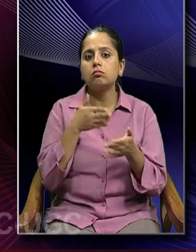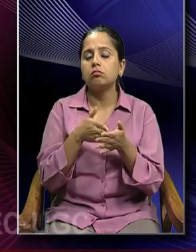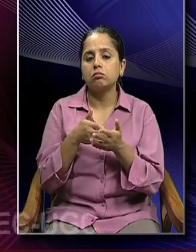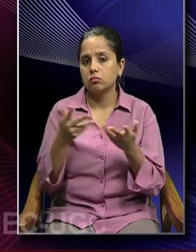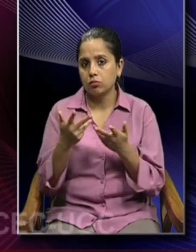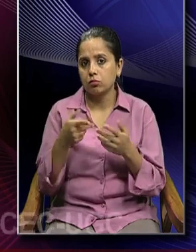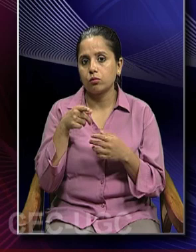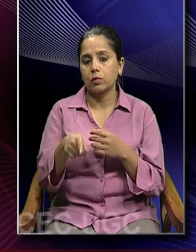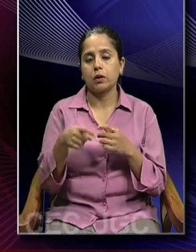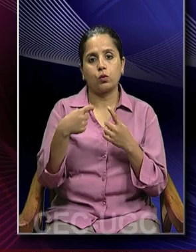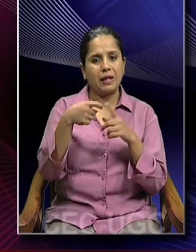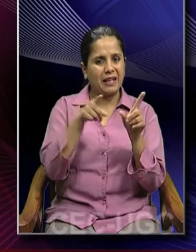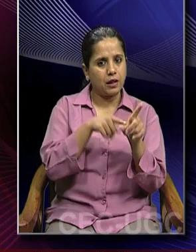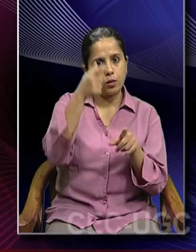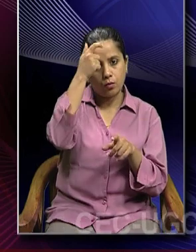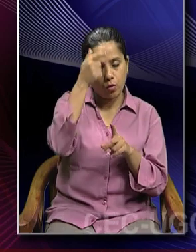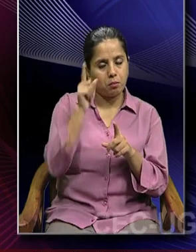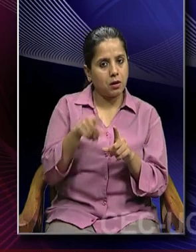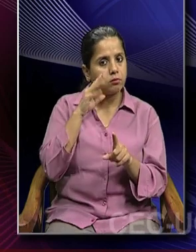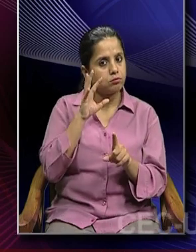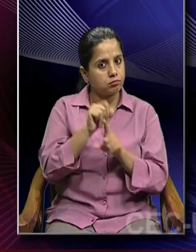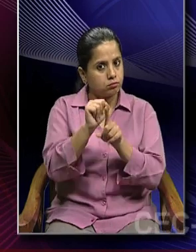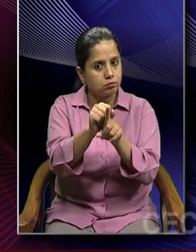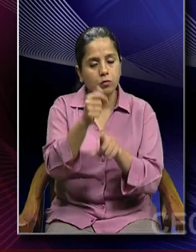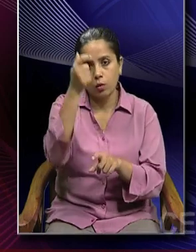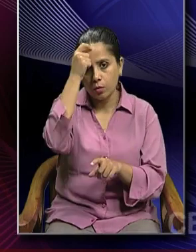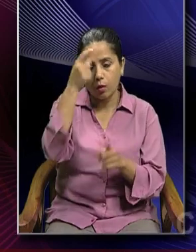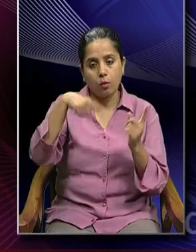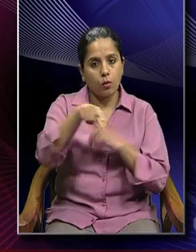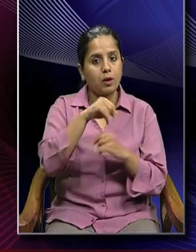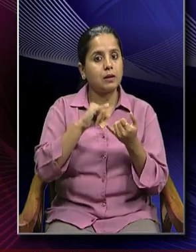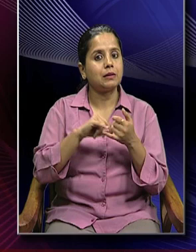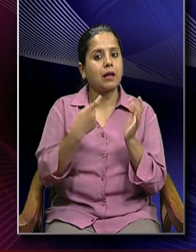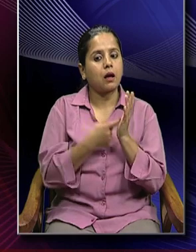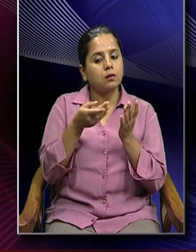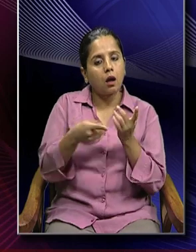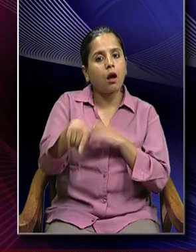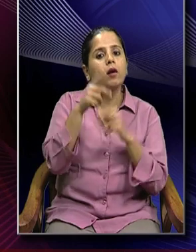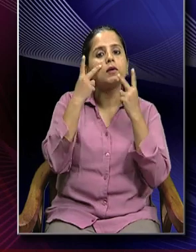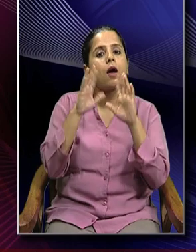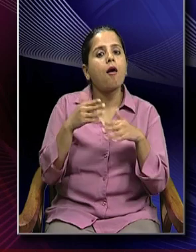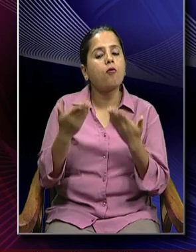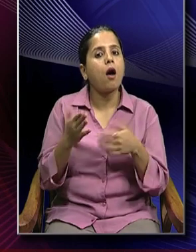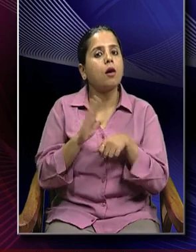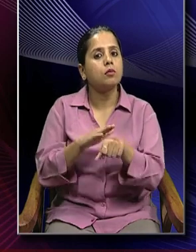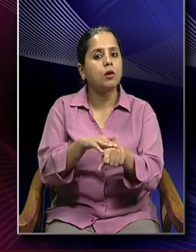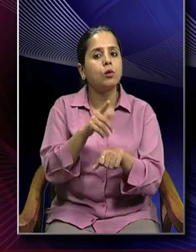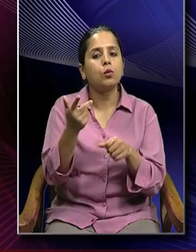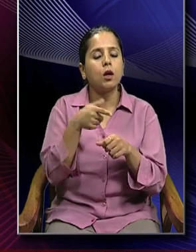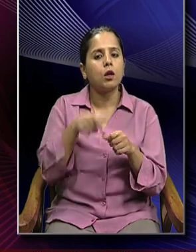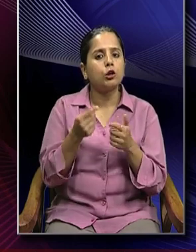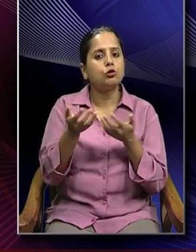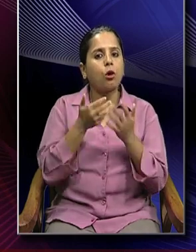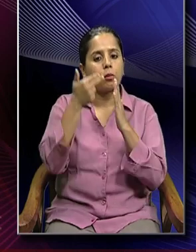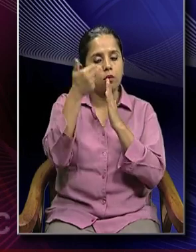is the key problems analysis. We have to identify the problems which the sector is witnessing. What is the shopping list of